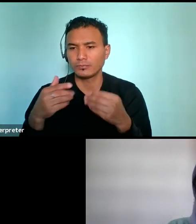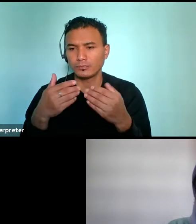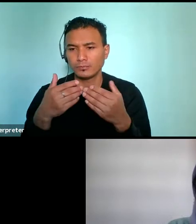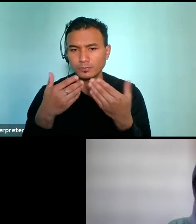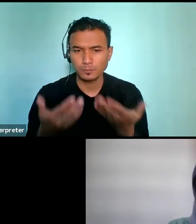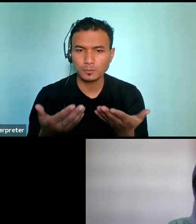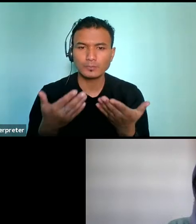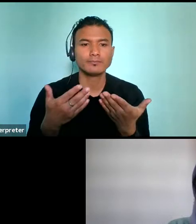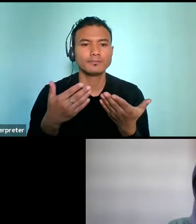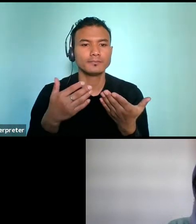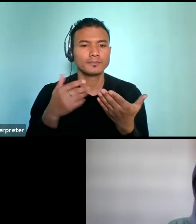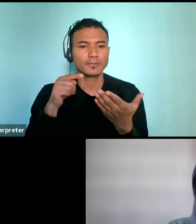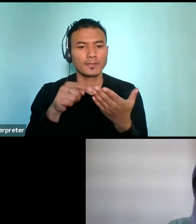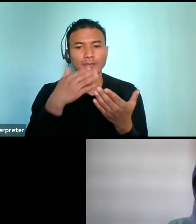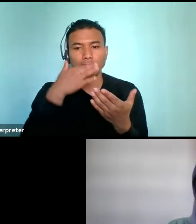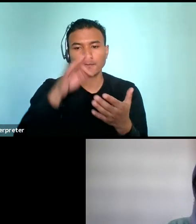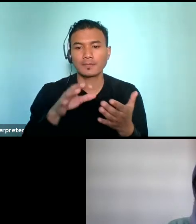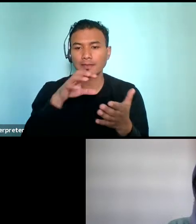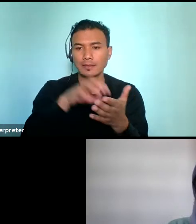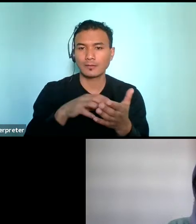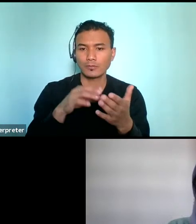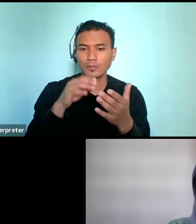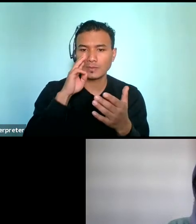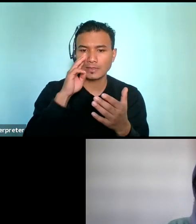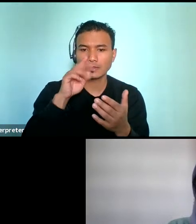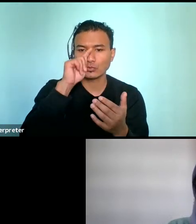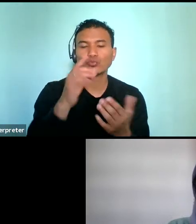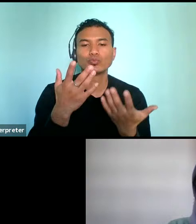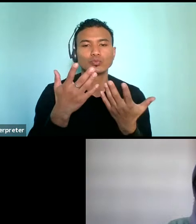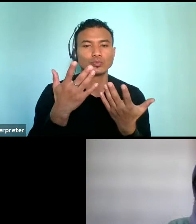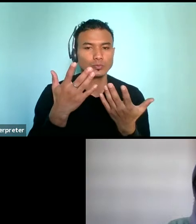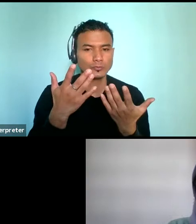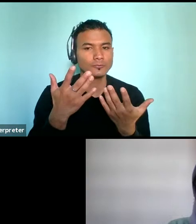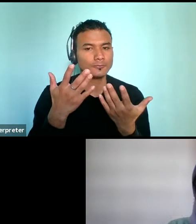youth, again, in decision-making processes, and